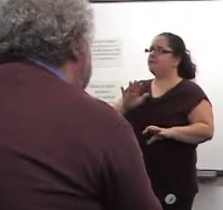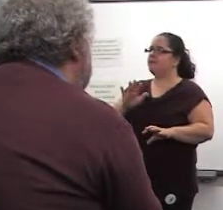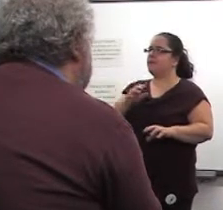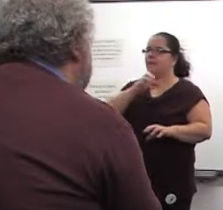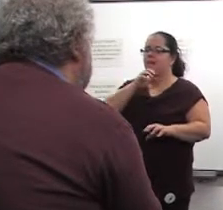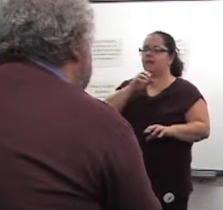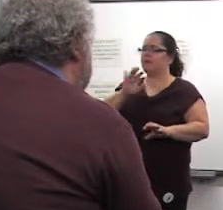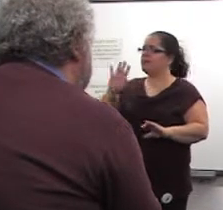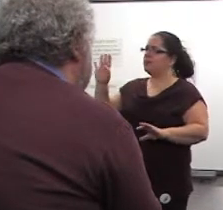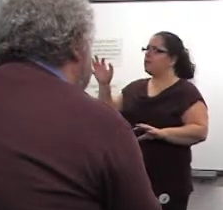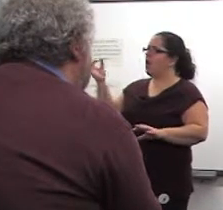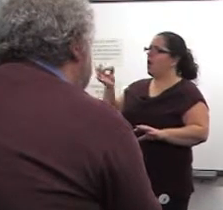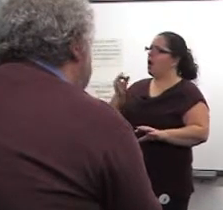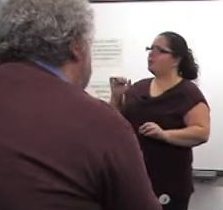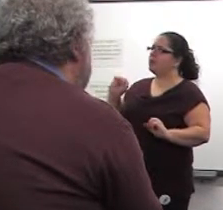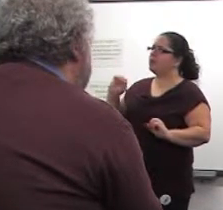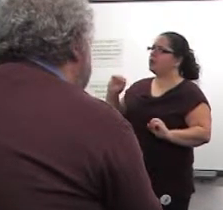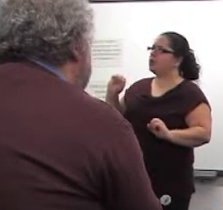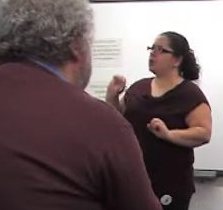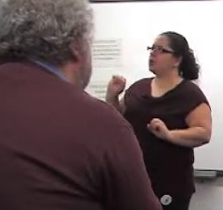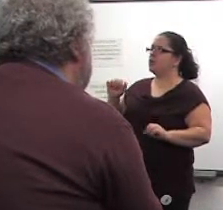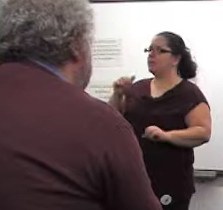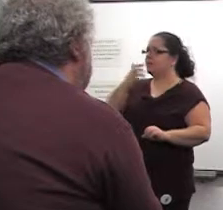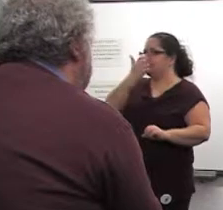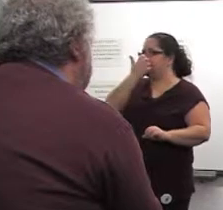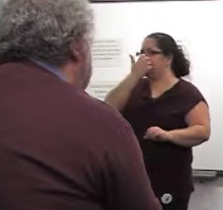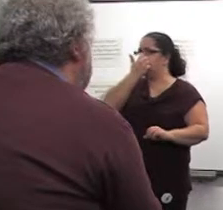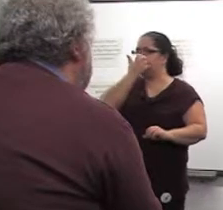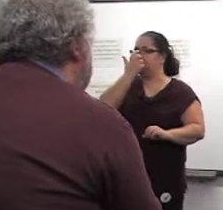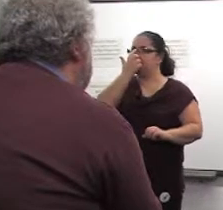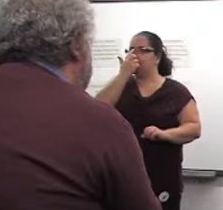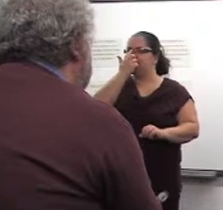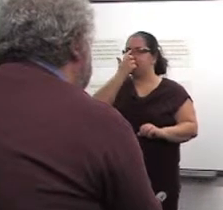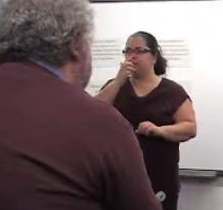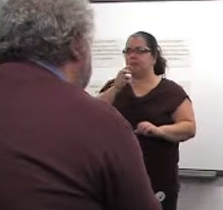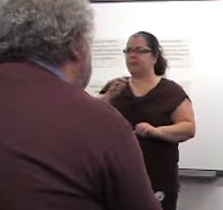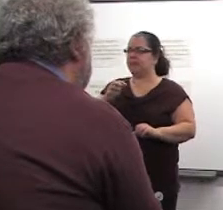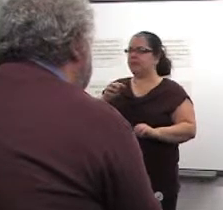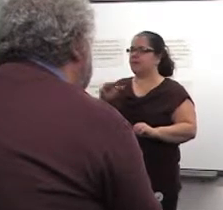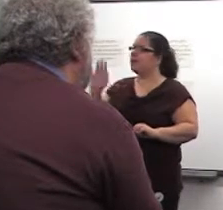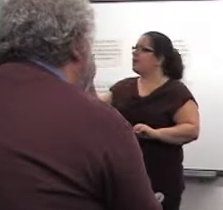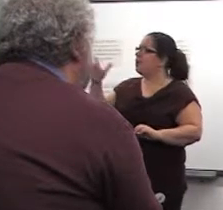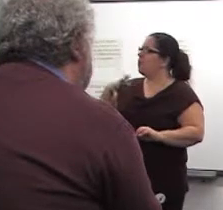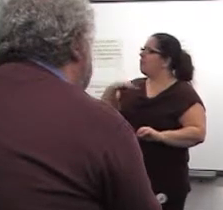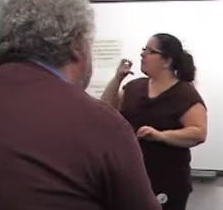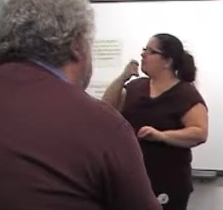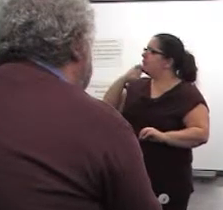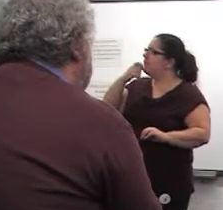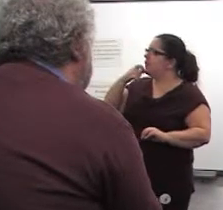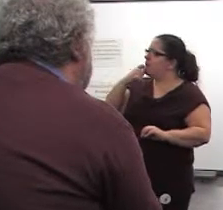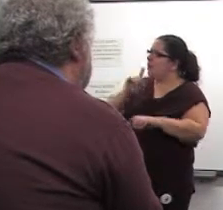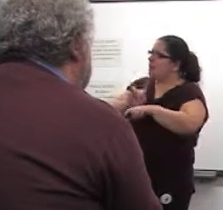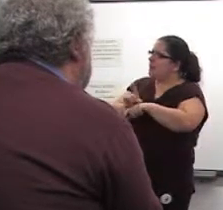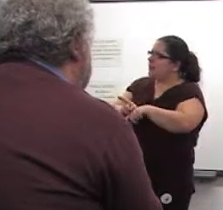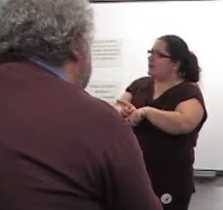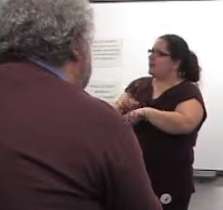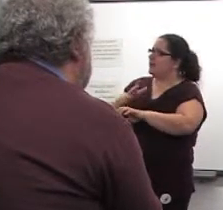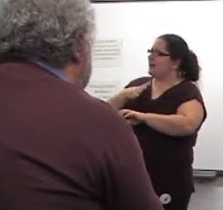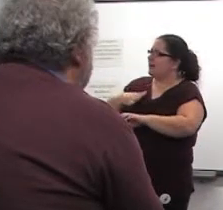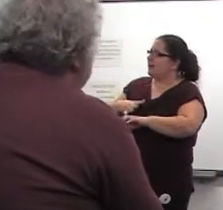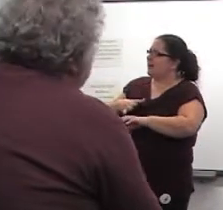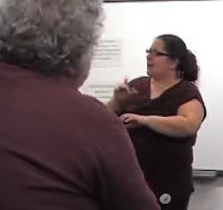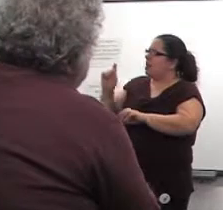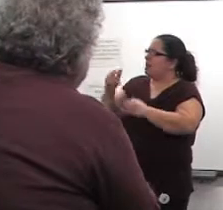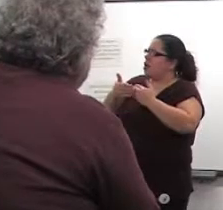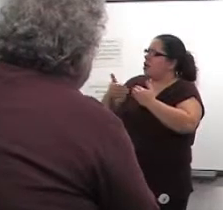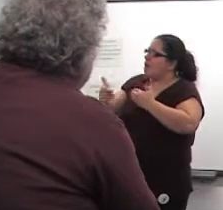"Don't ask me yet," she said. "I just want a few more minutes. Just a